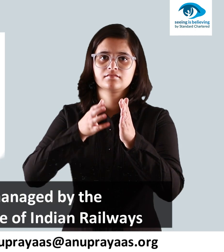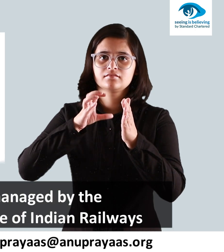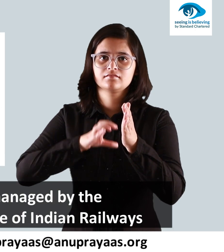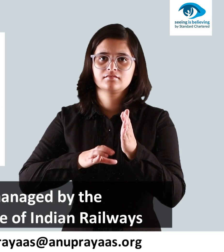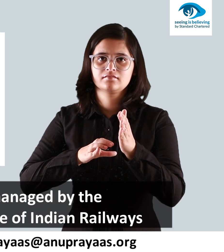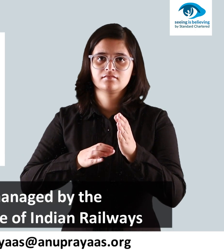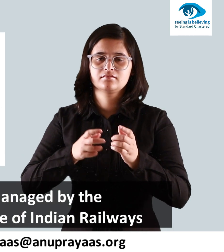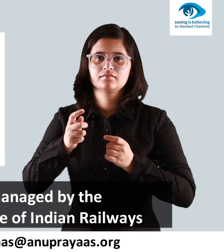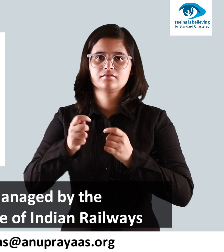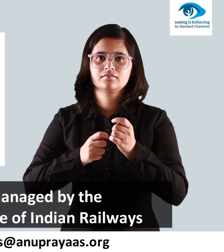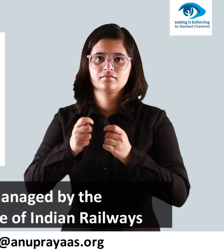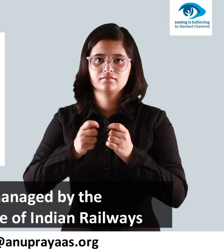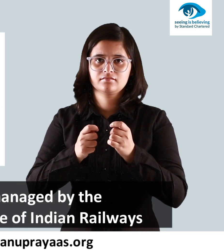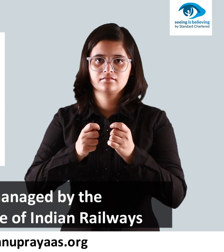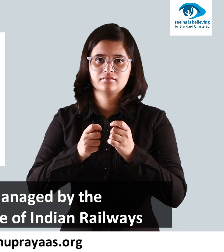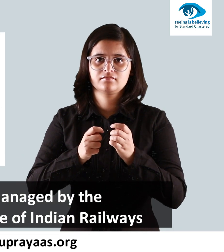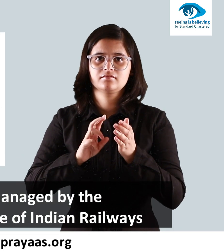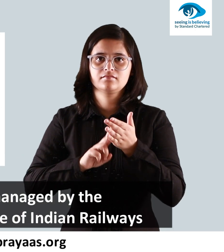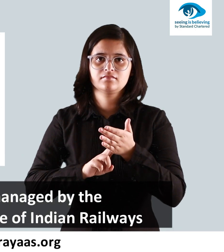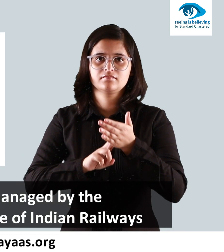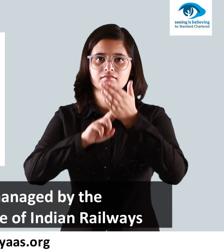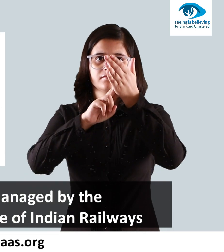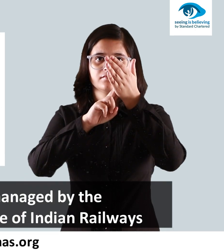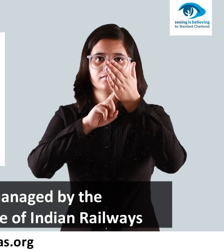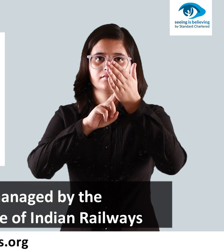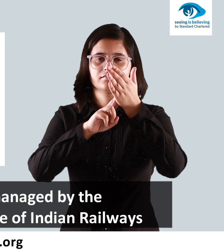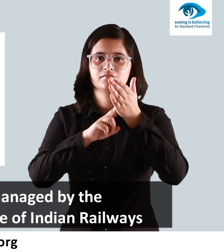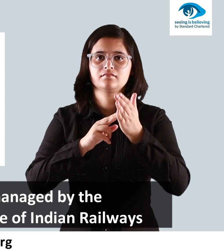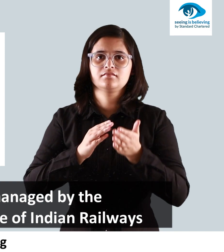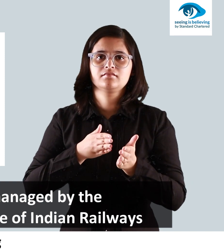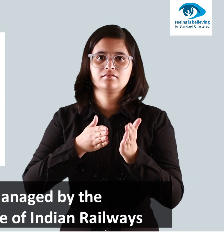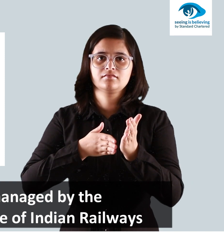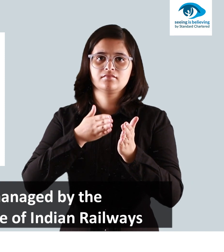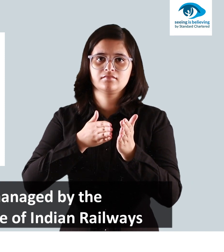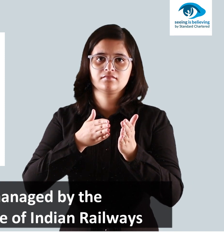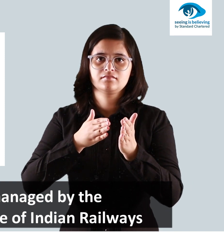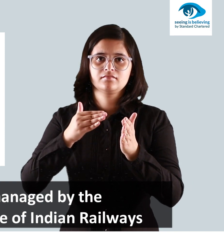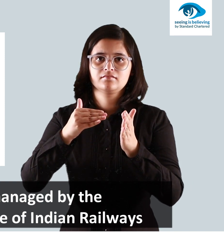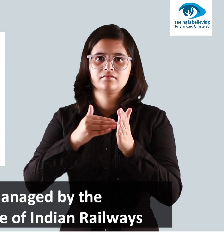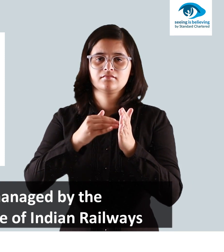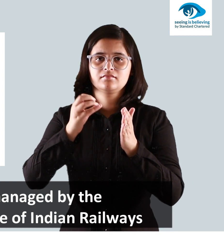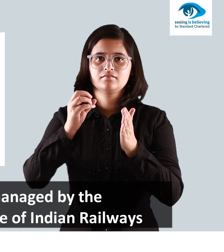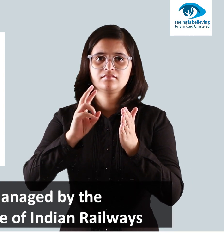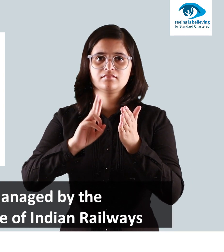This station is managed by the Northern Railway Zone of Indian Railways.